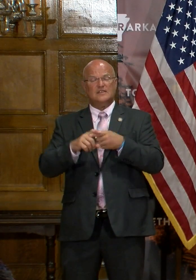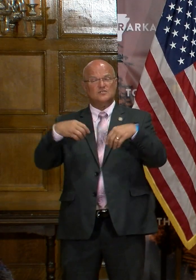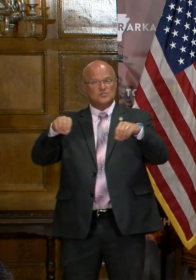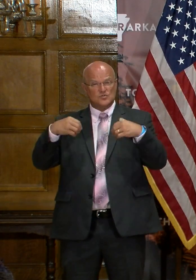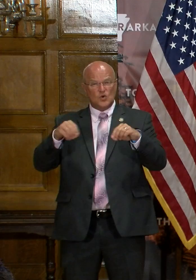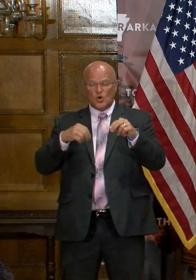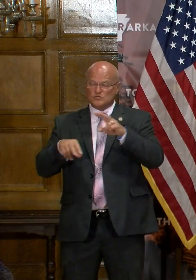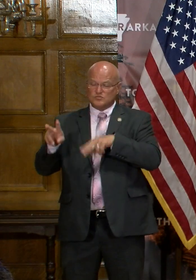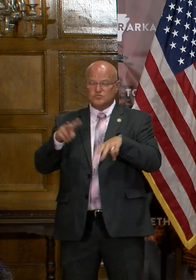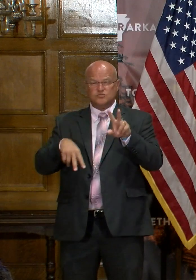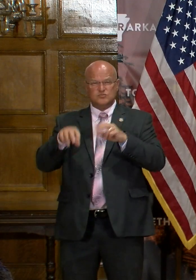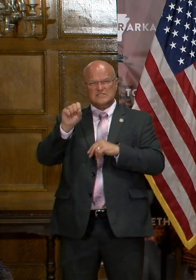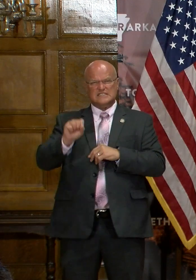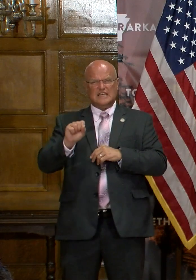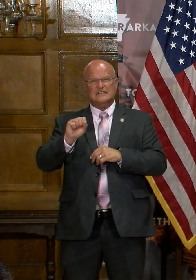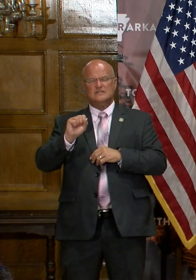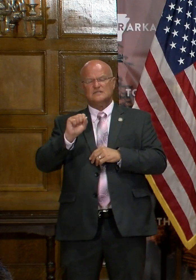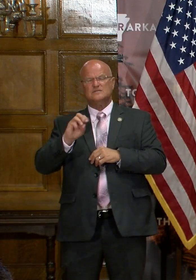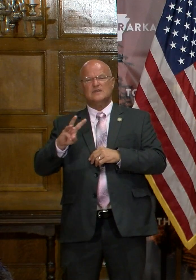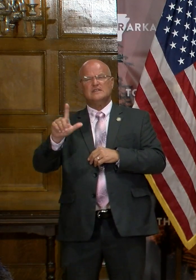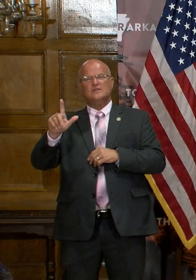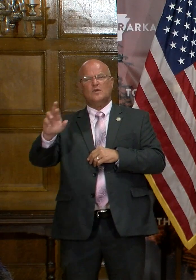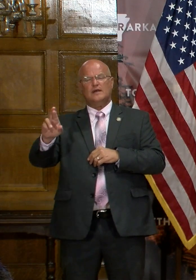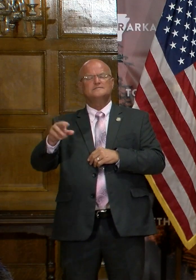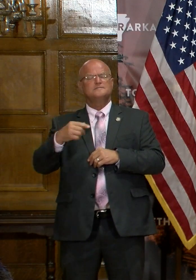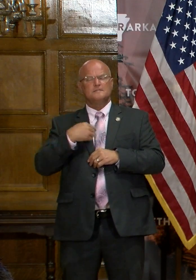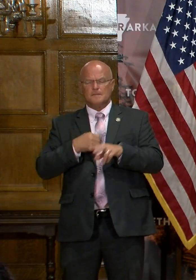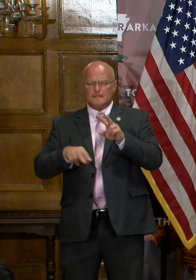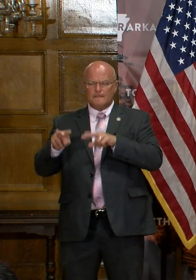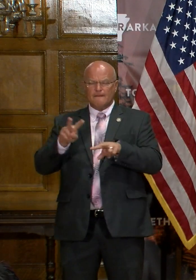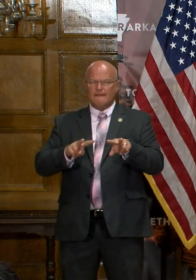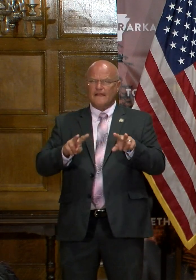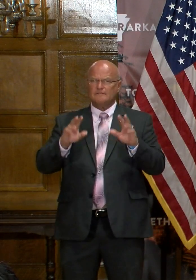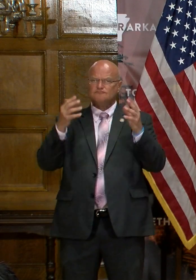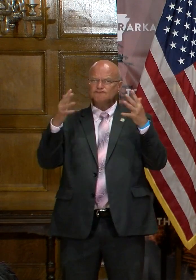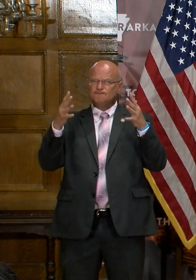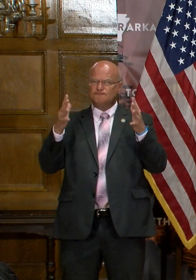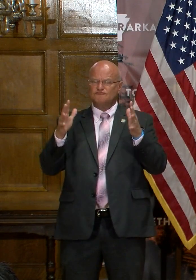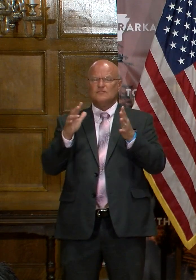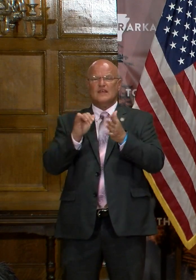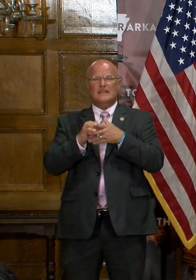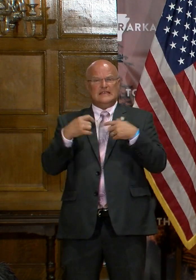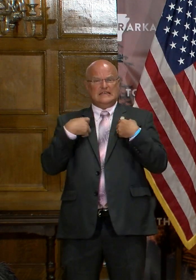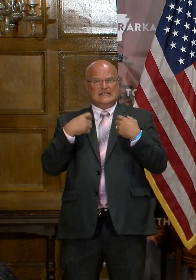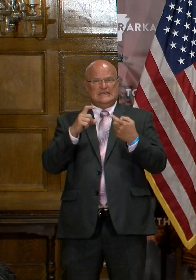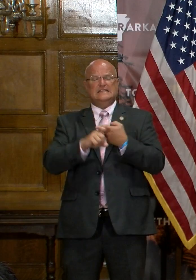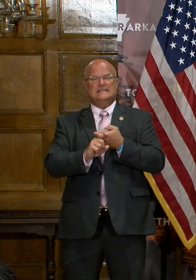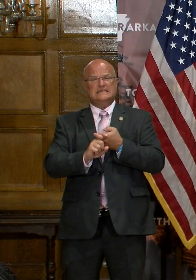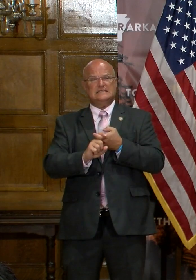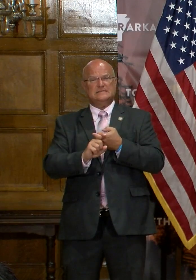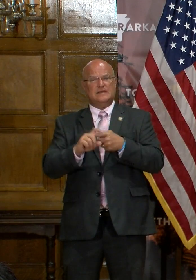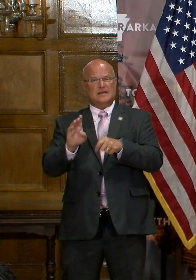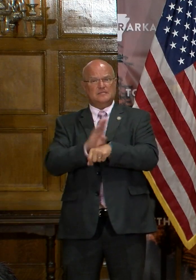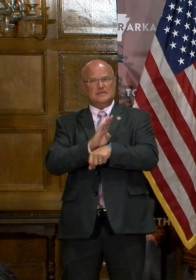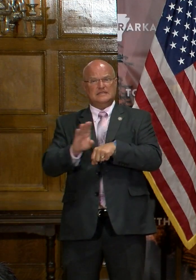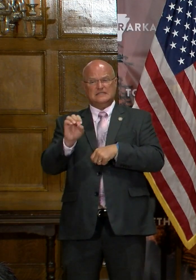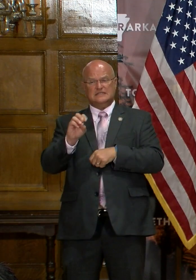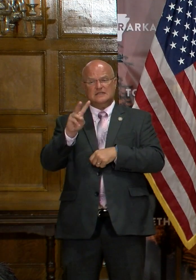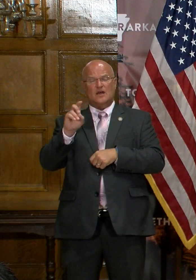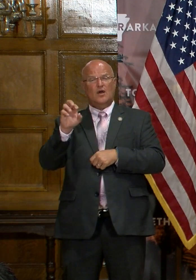stores and, down there. I really want to make a shout out to the Hispanic business